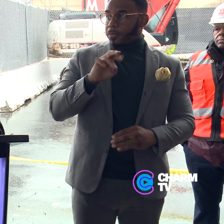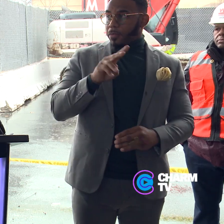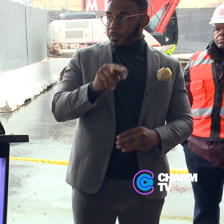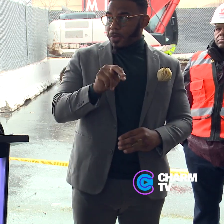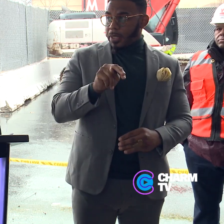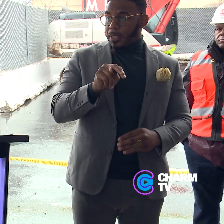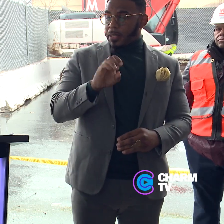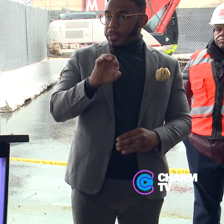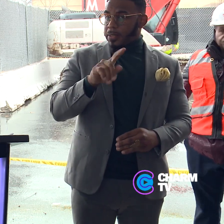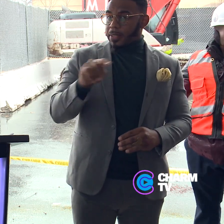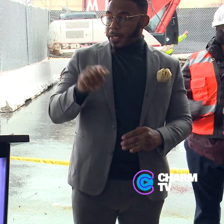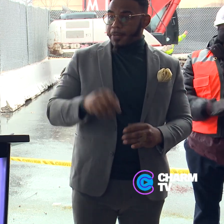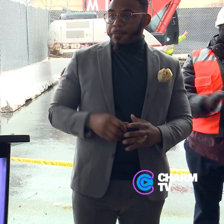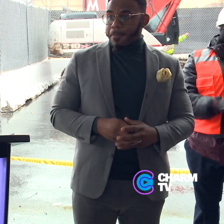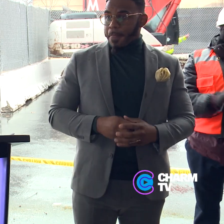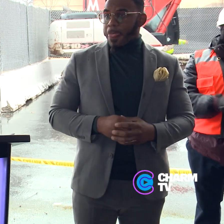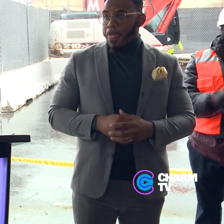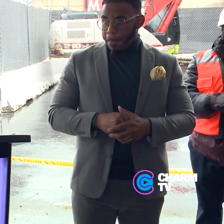Scott.